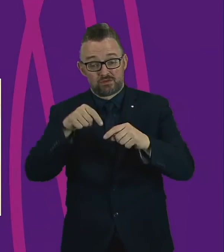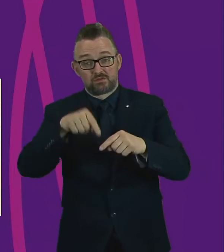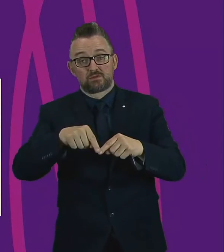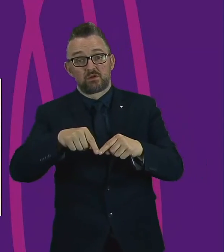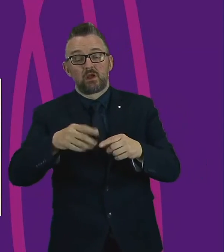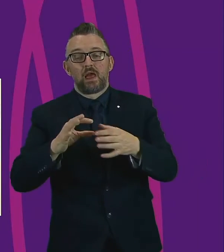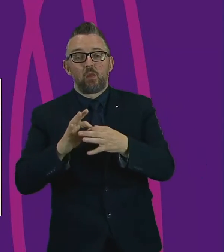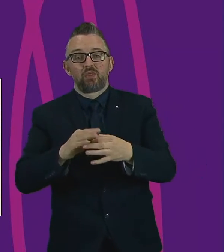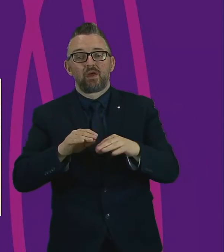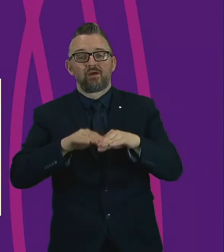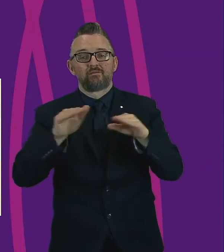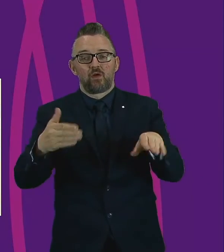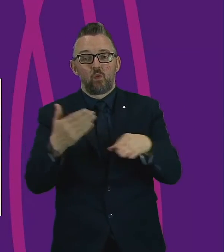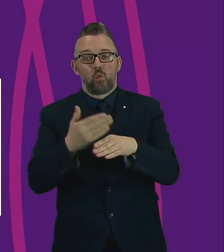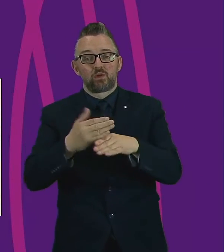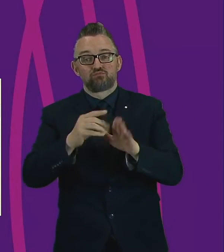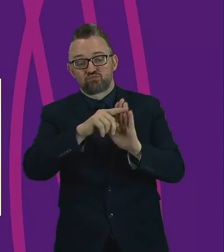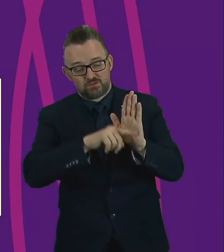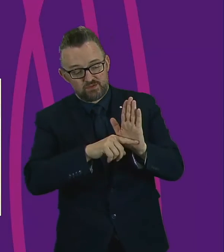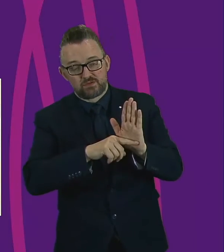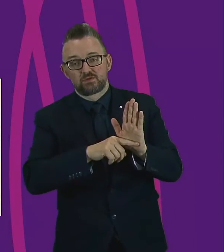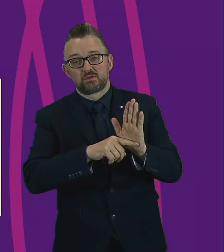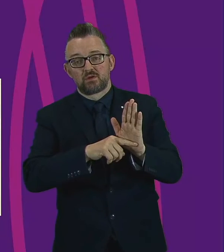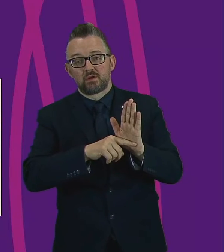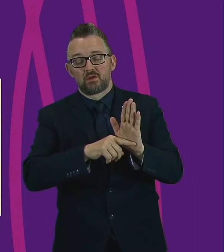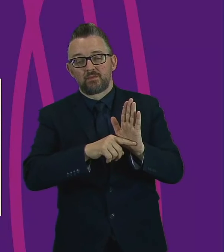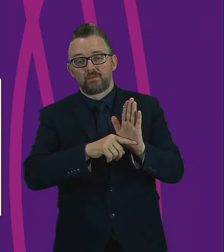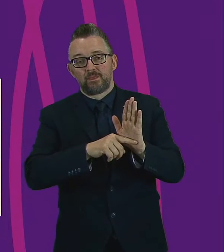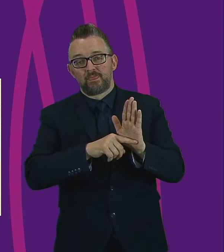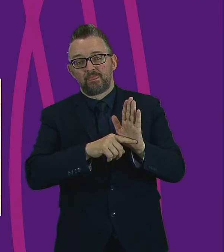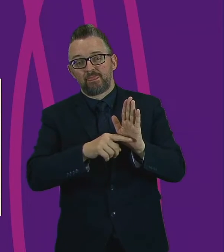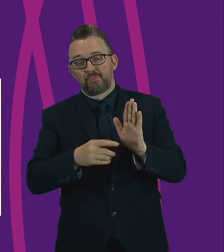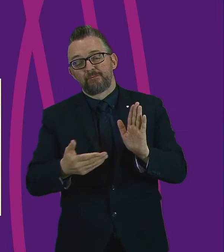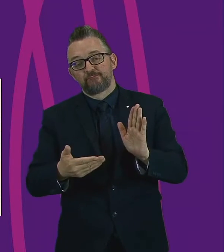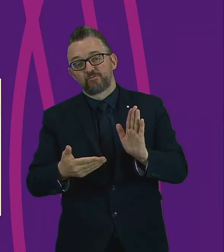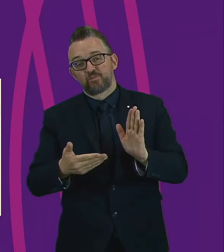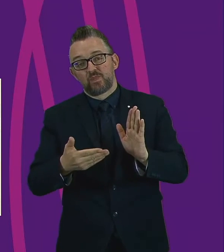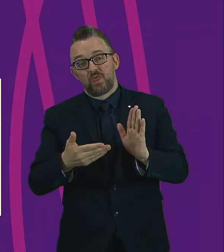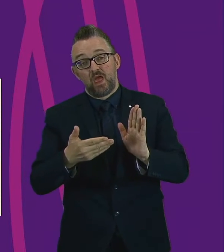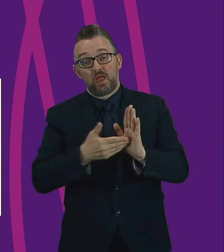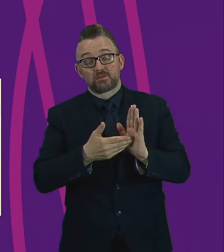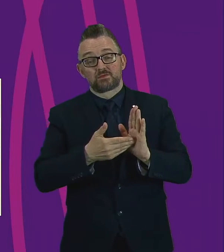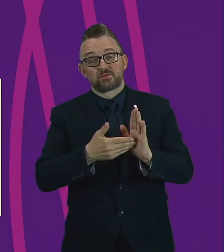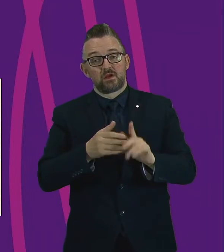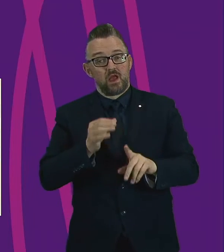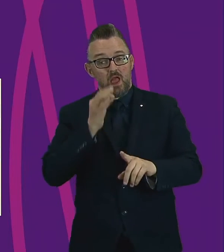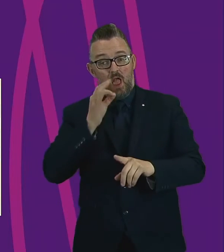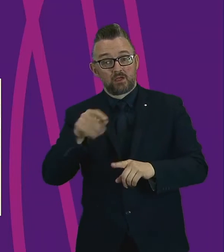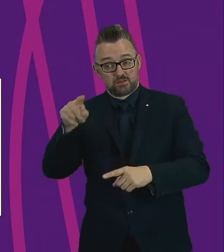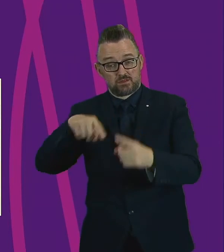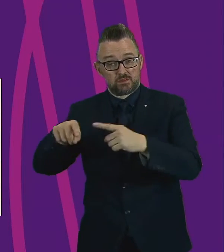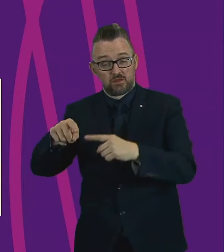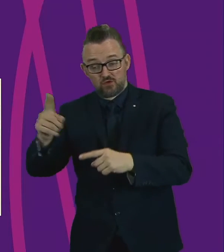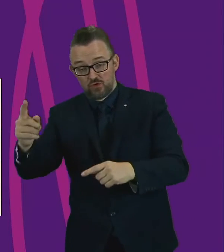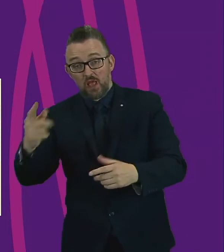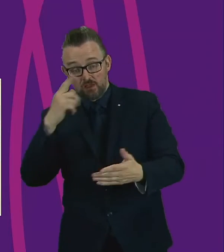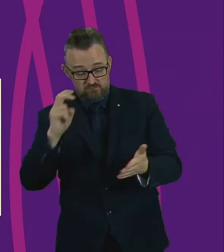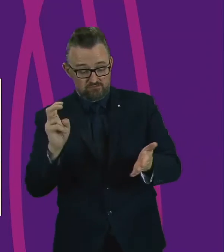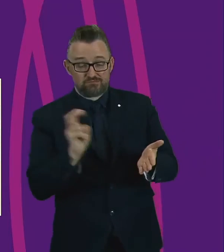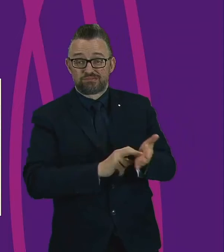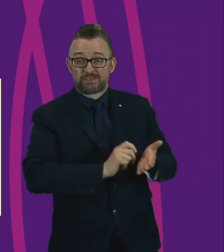work principles and also asking those that were carrying out that work to sign up to the fair tax mark, we